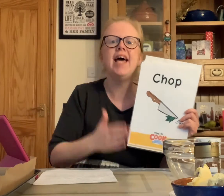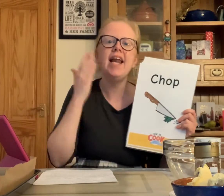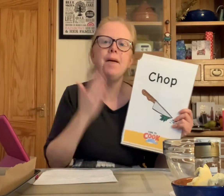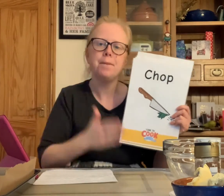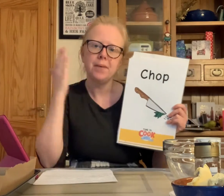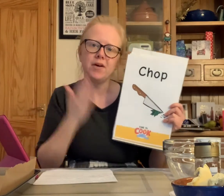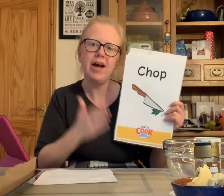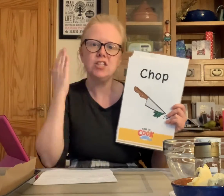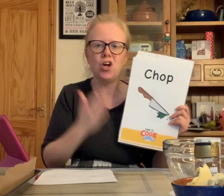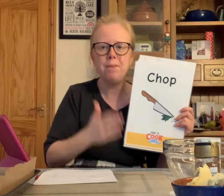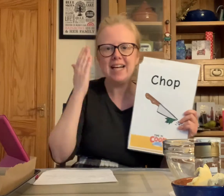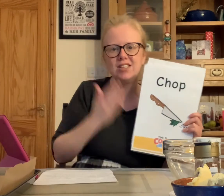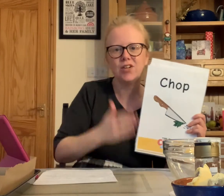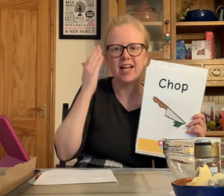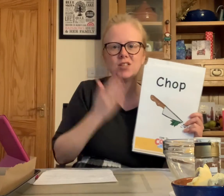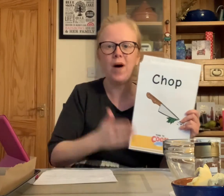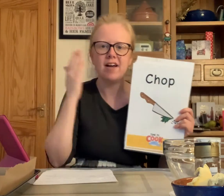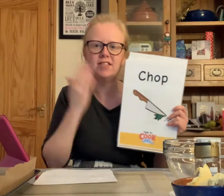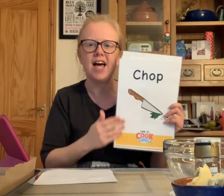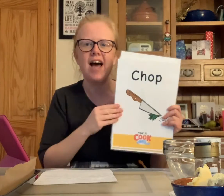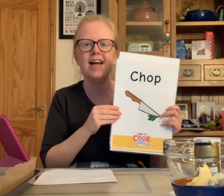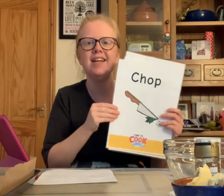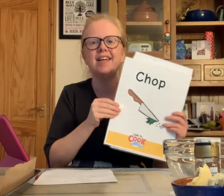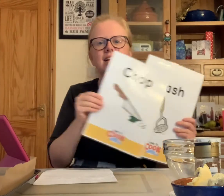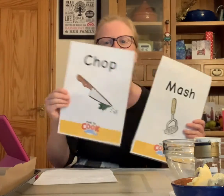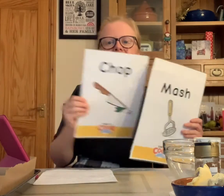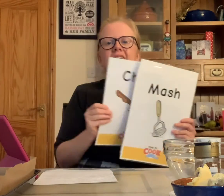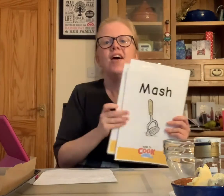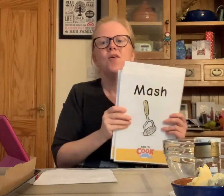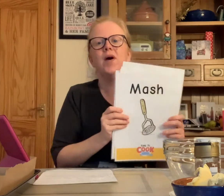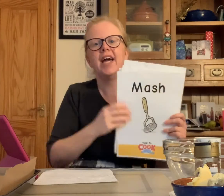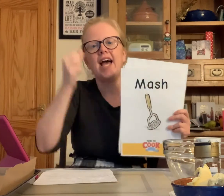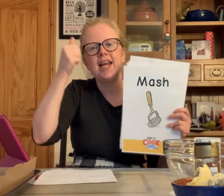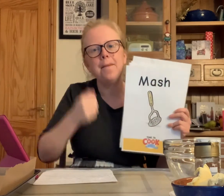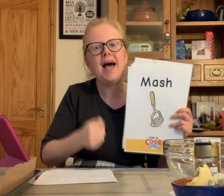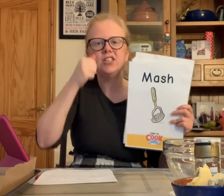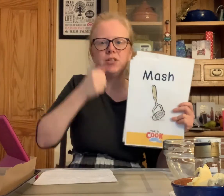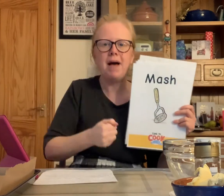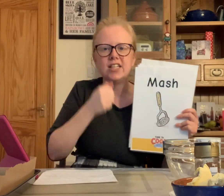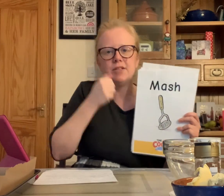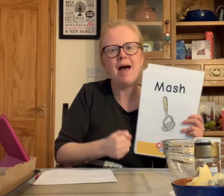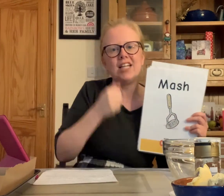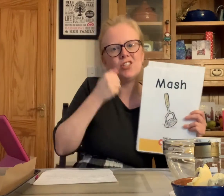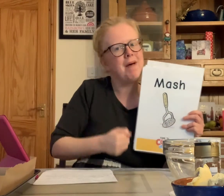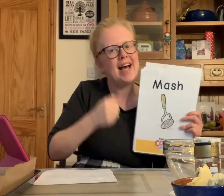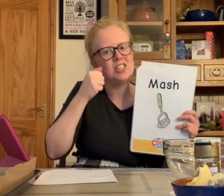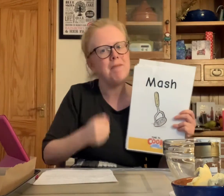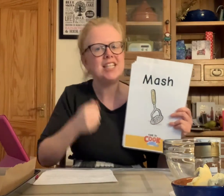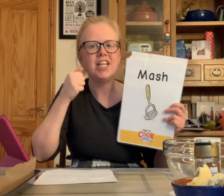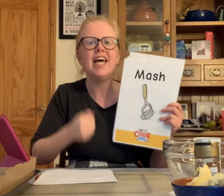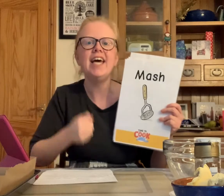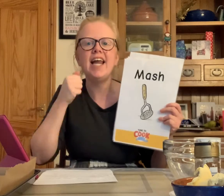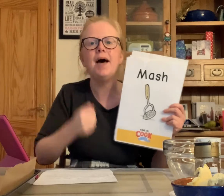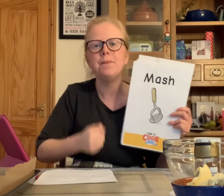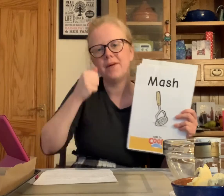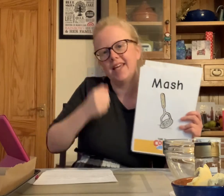up. Great chopping little cooks, well done. We're gonna mash, mash, mash, mash, mash it up.